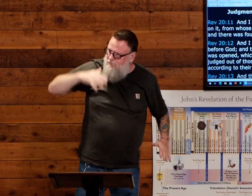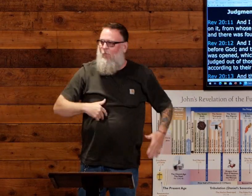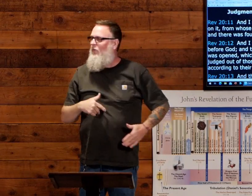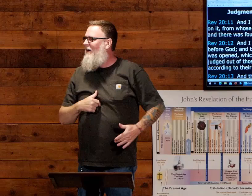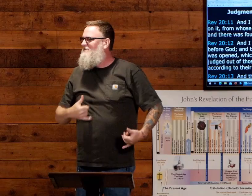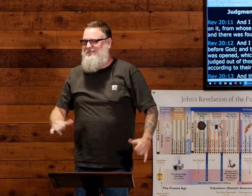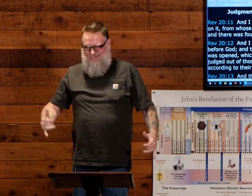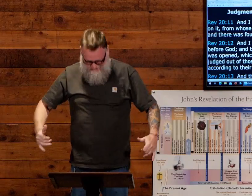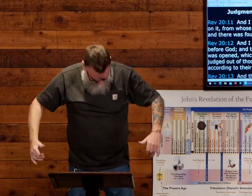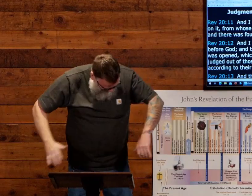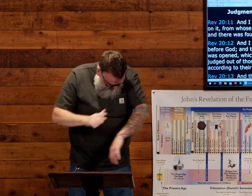But I hold on to him.